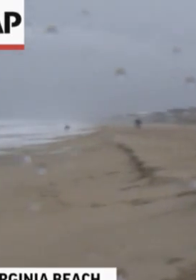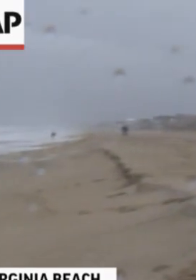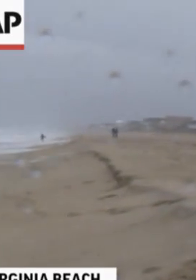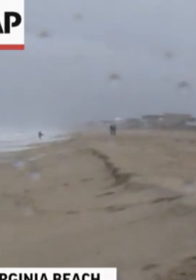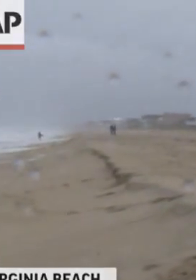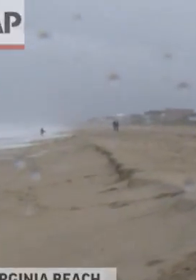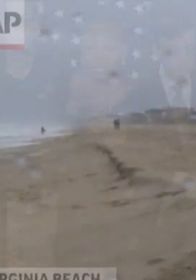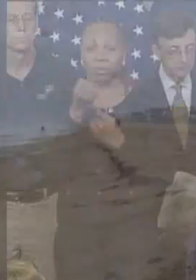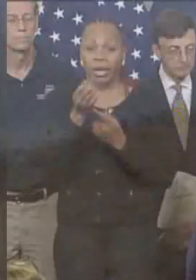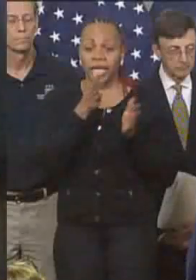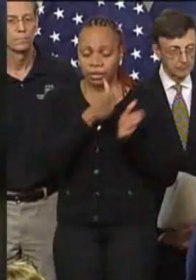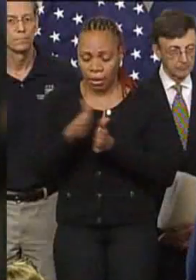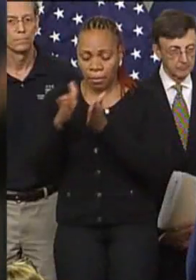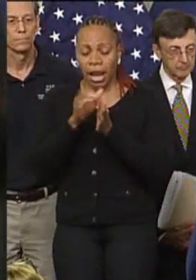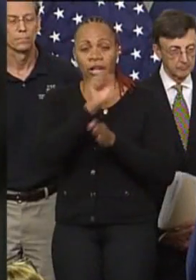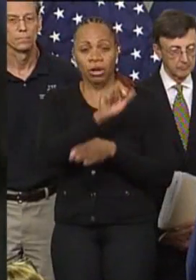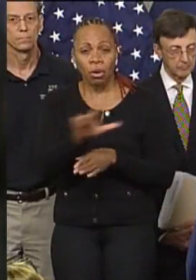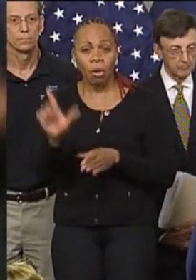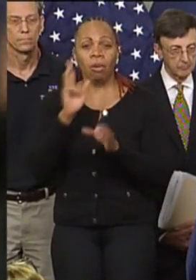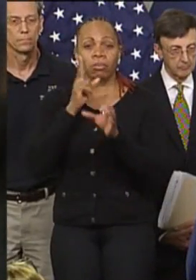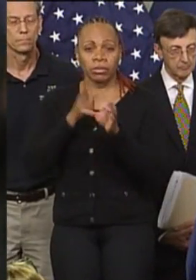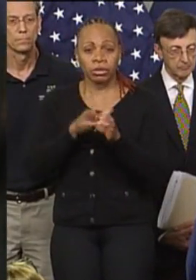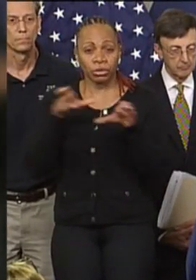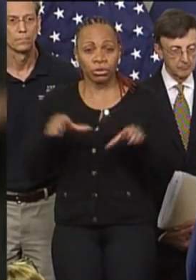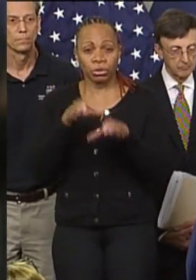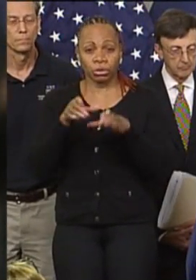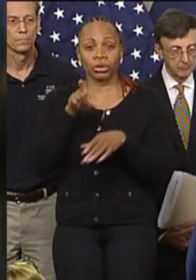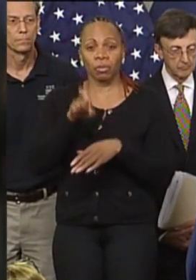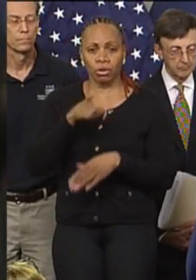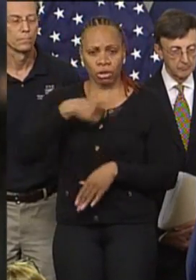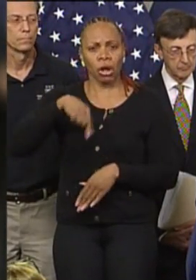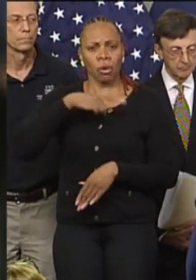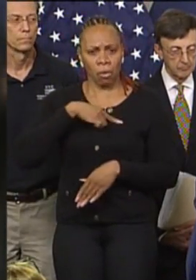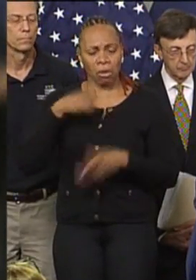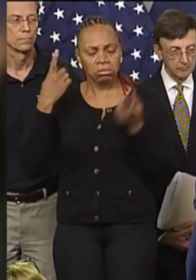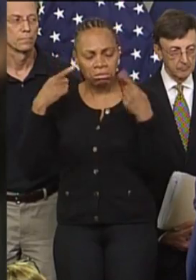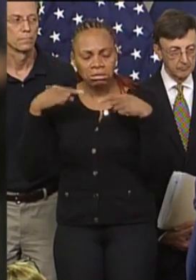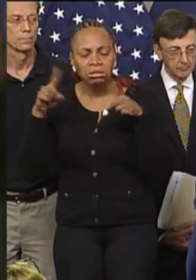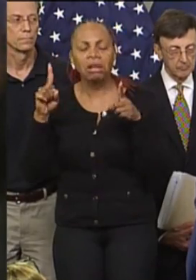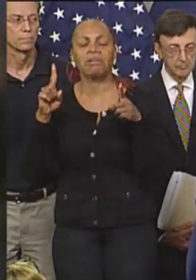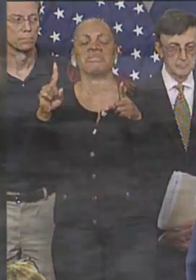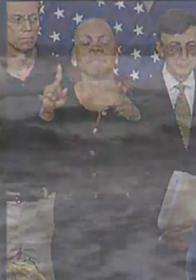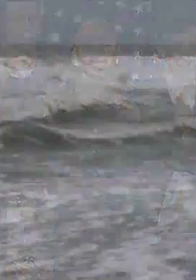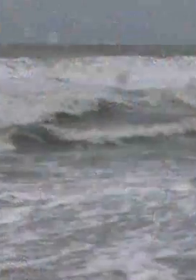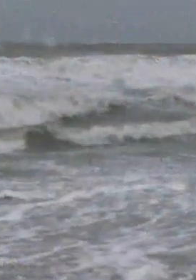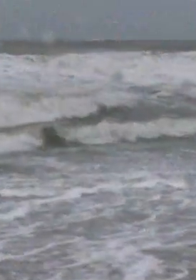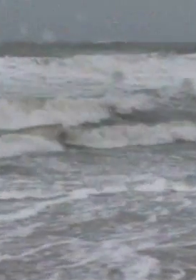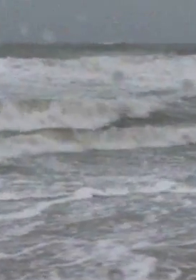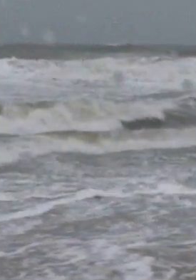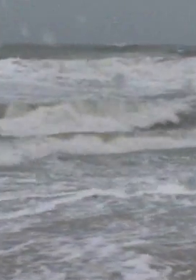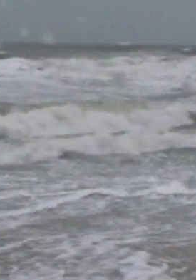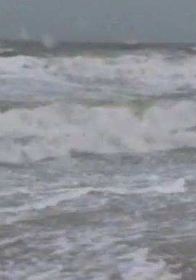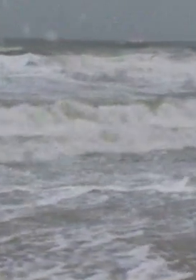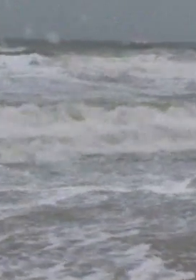planned, and if everybody does what they're supposed to do, we will get through this very nicely and look back on it and